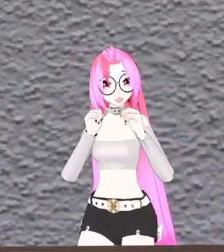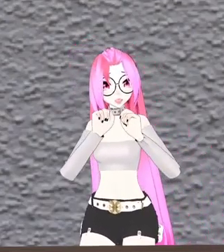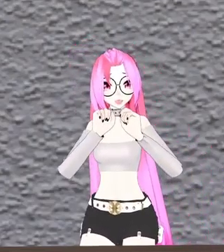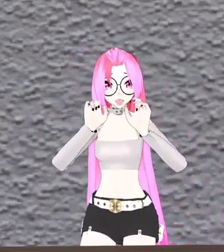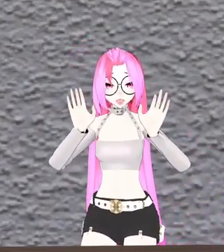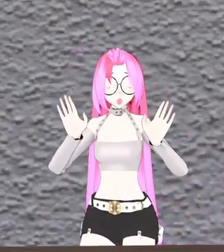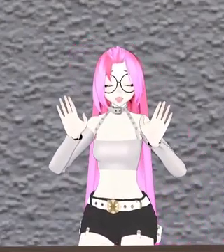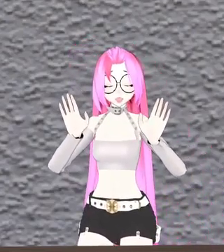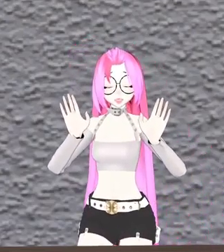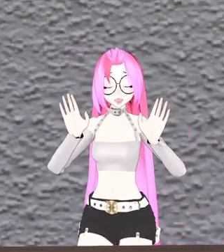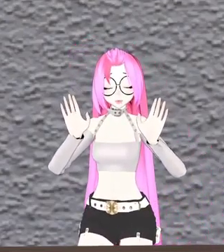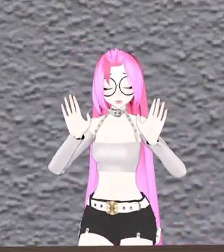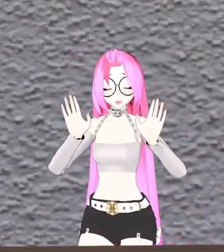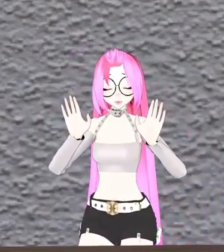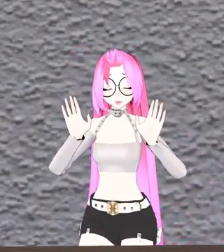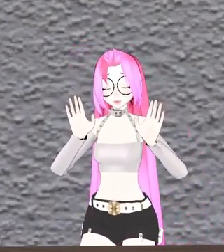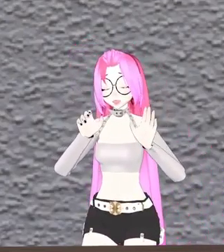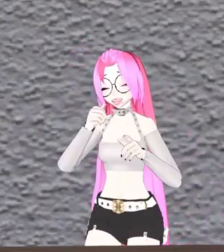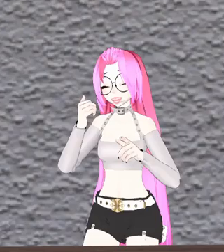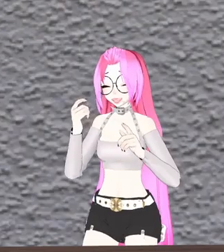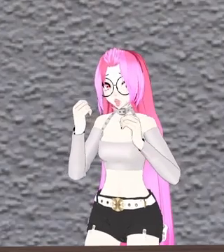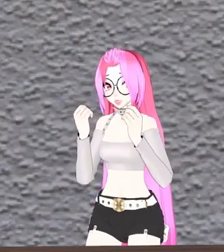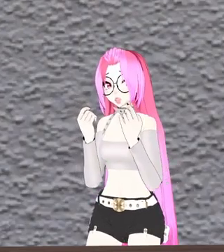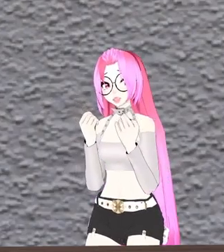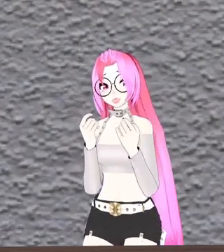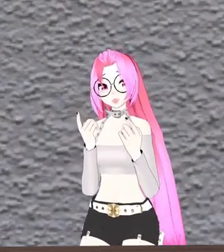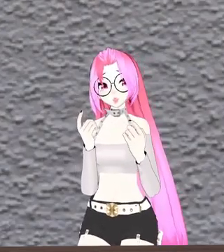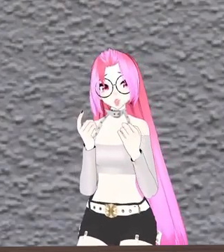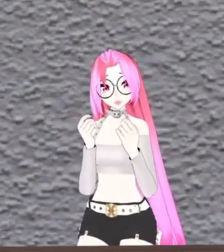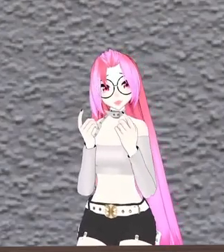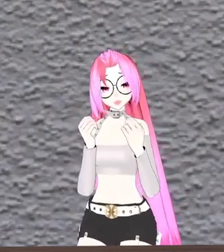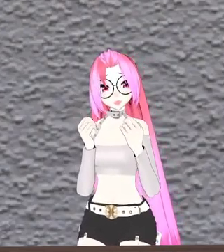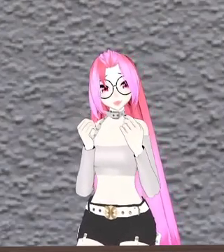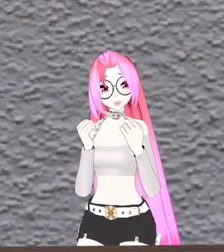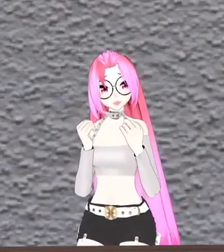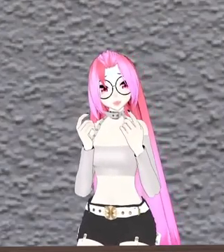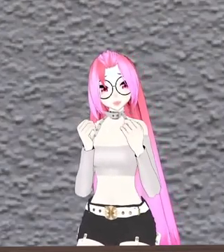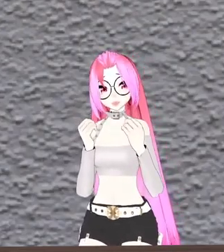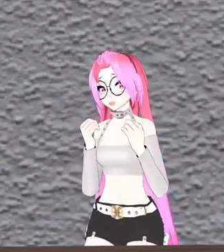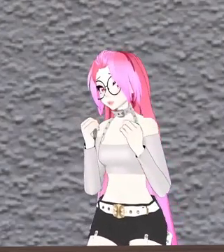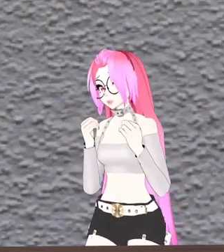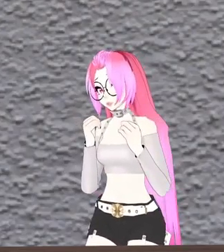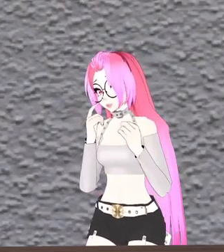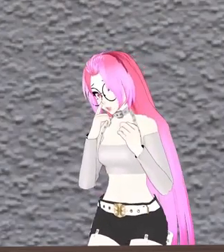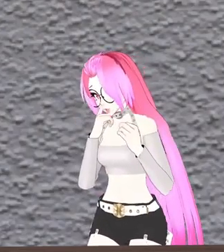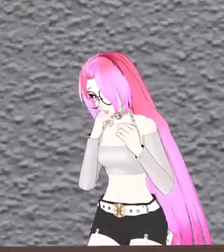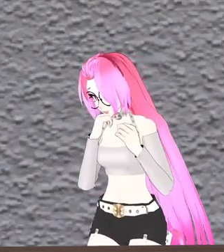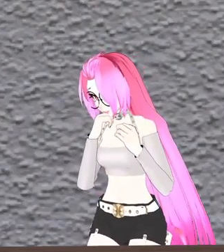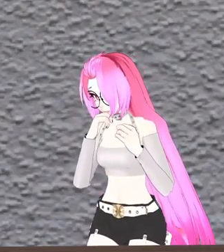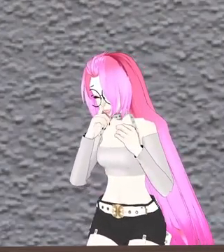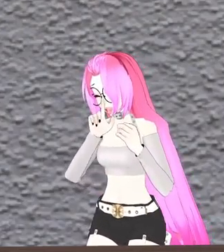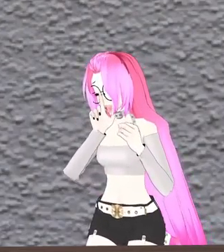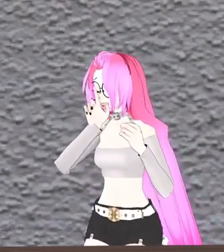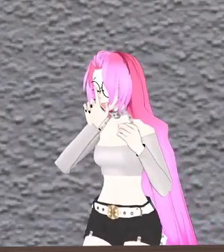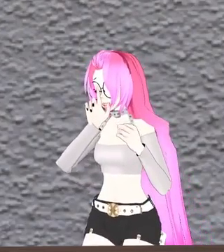we have that clearly understood, is there any other questions? Dog. Space. You gotta